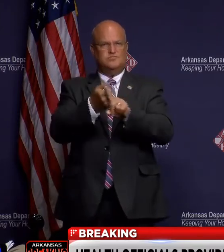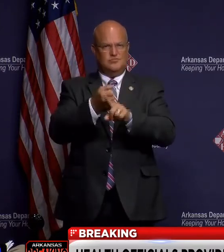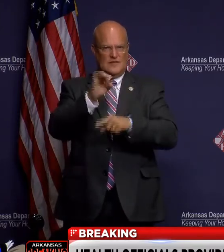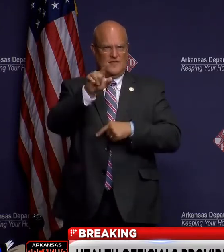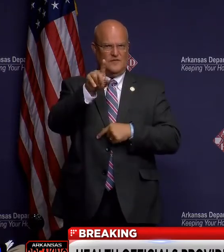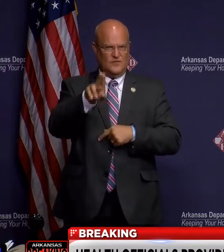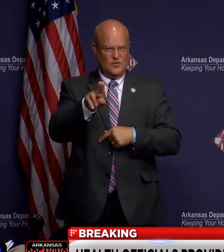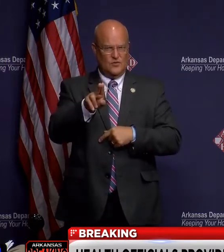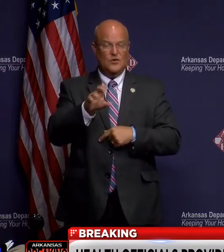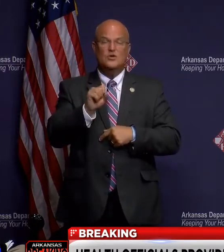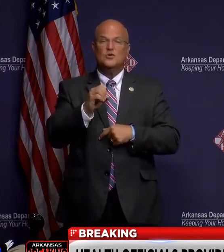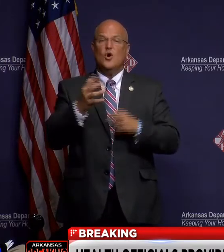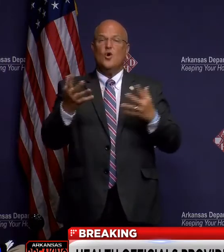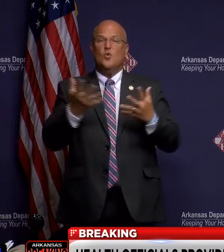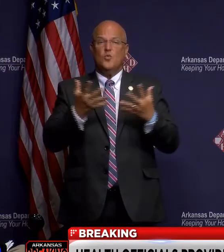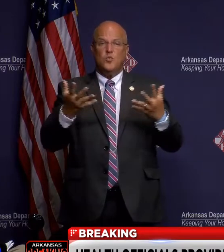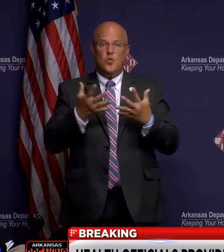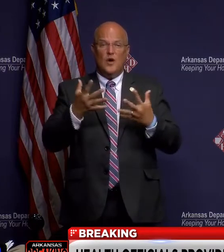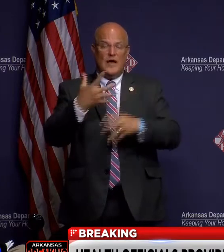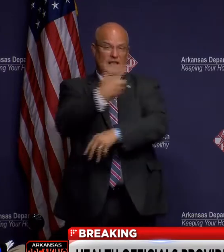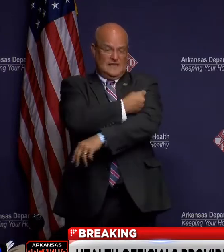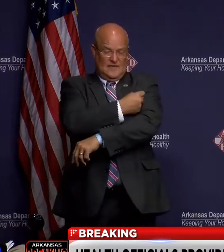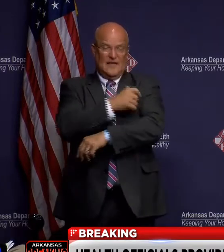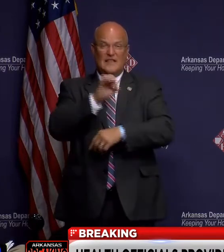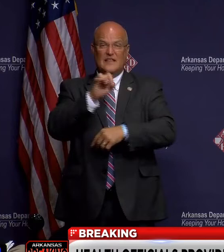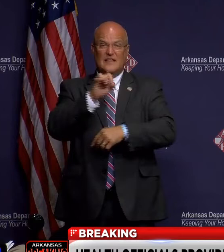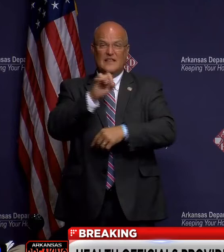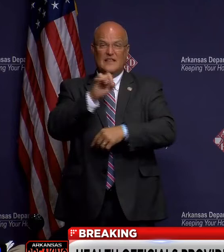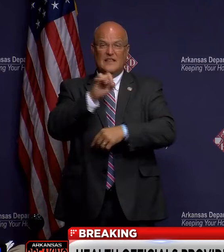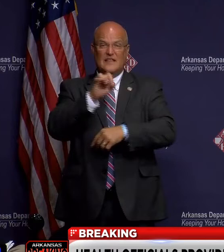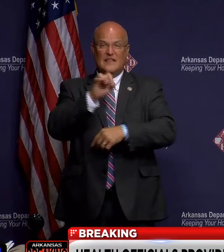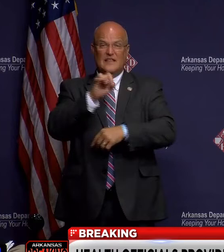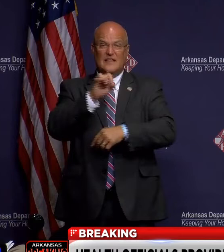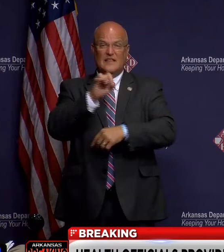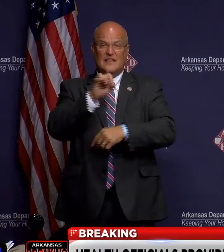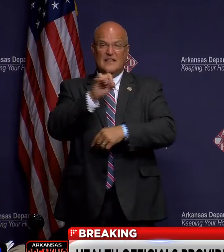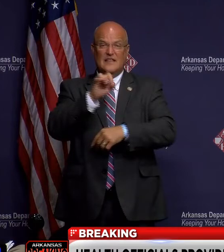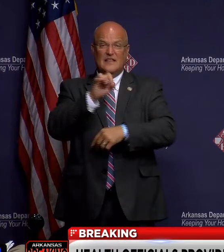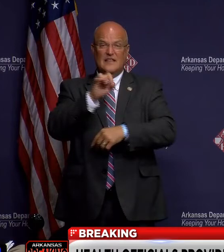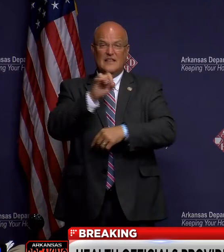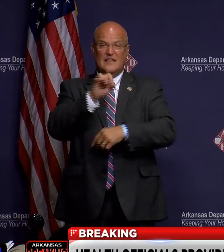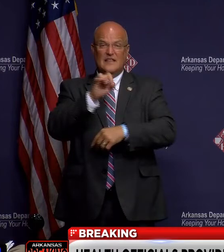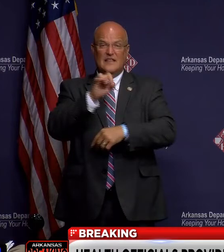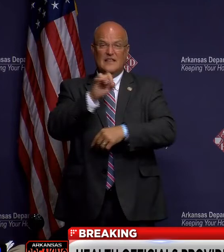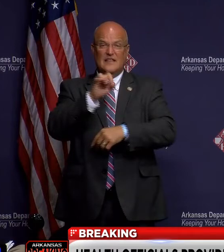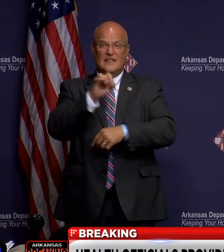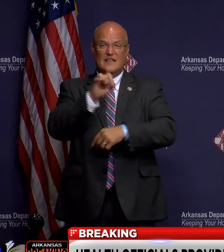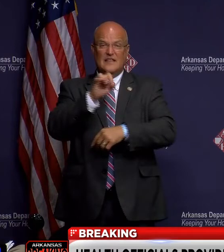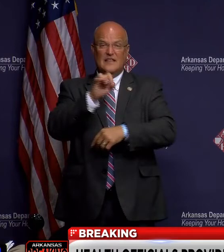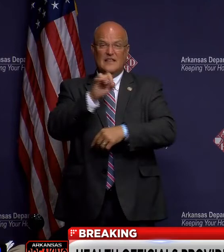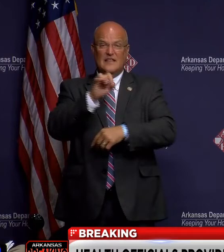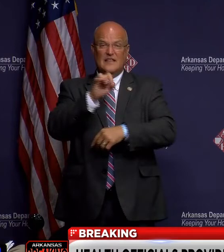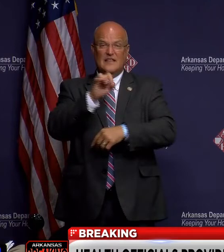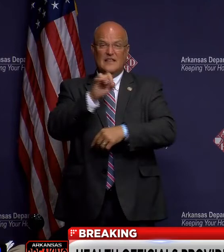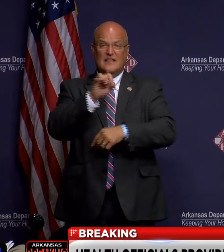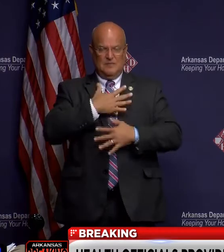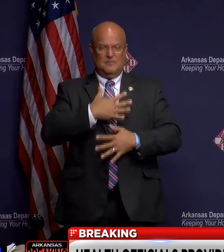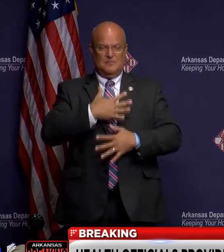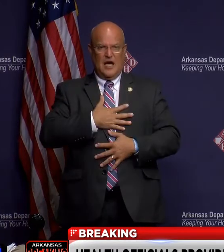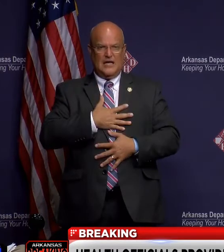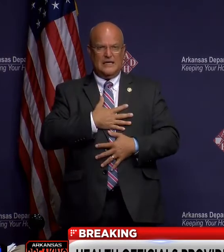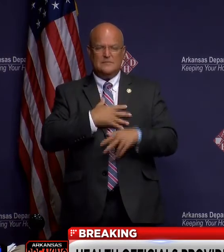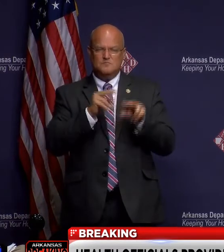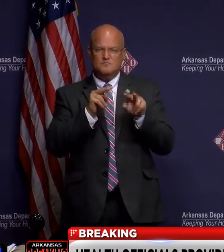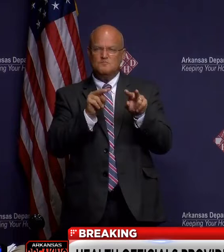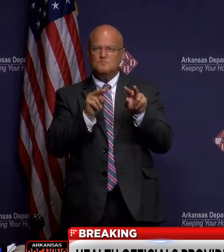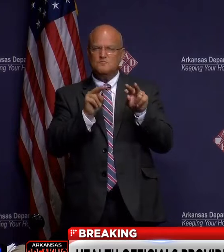immune system to what the flu virus will look like. The vaccine tells your immune system, be